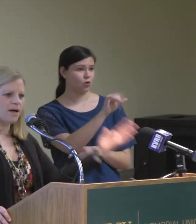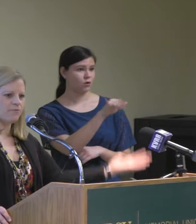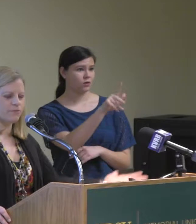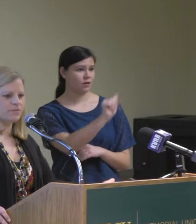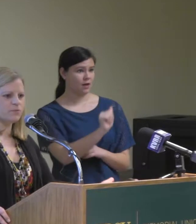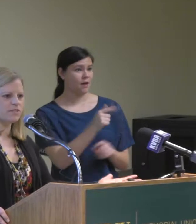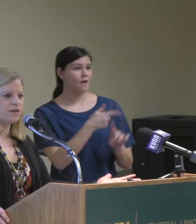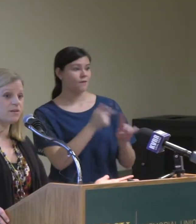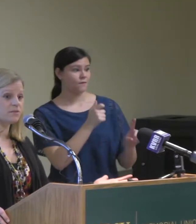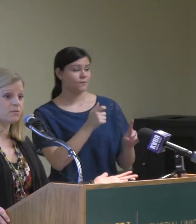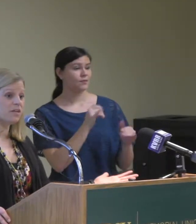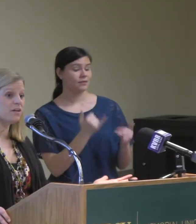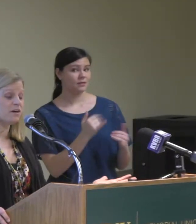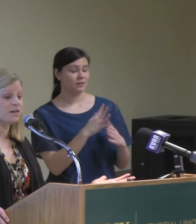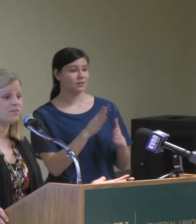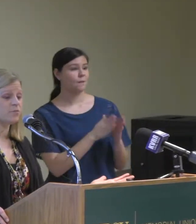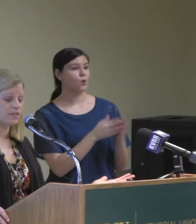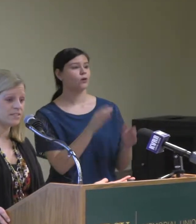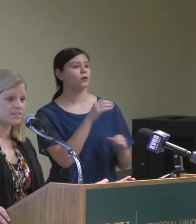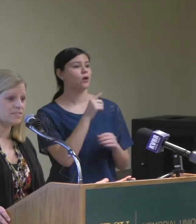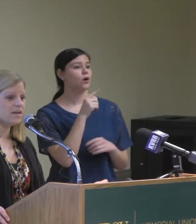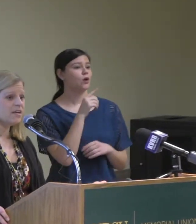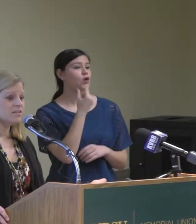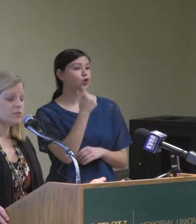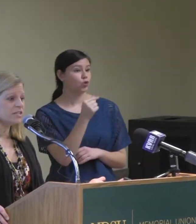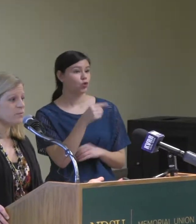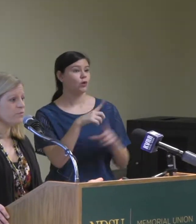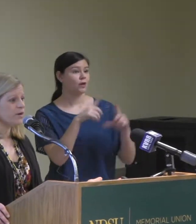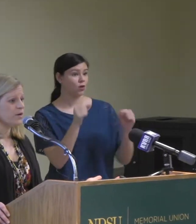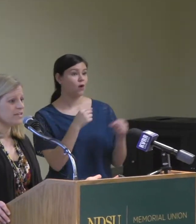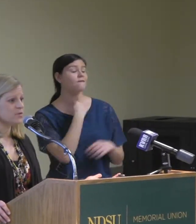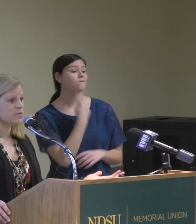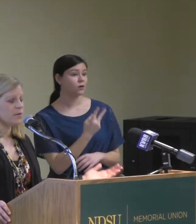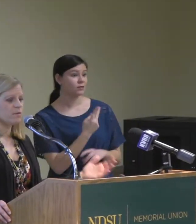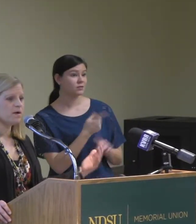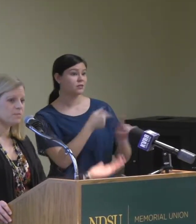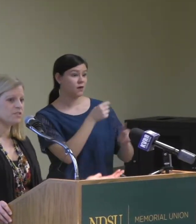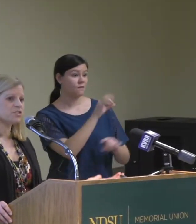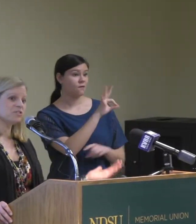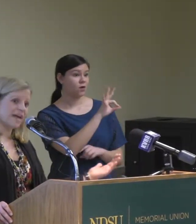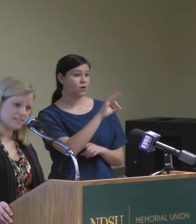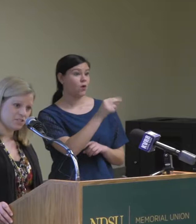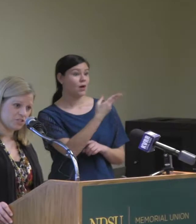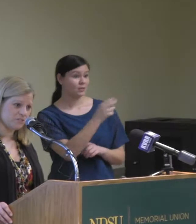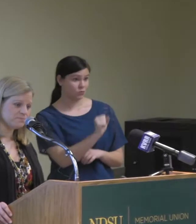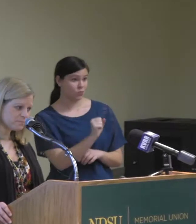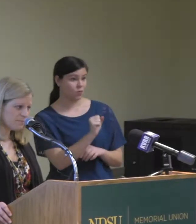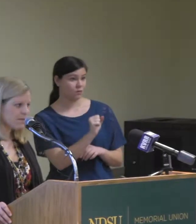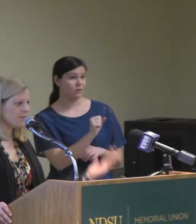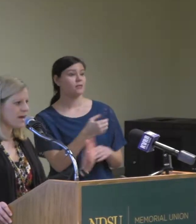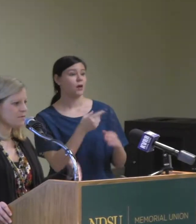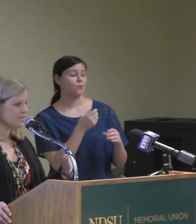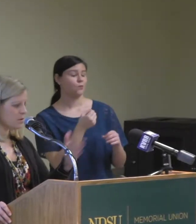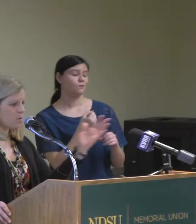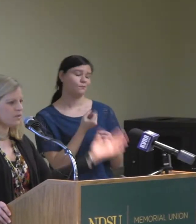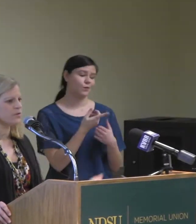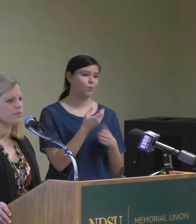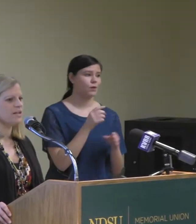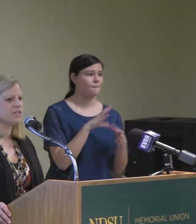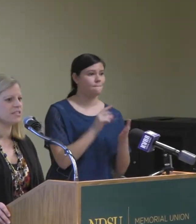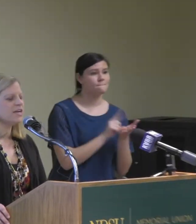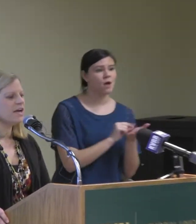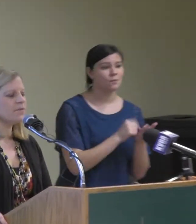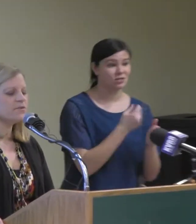a jump off from this one, is called Green Card Voices, Stories from a Fargo High School that we published last year. That was a whole